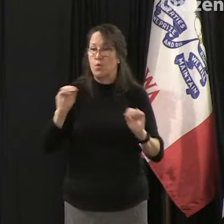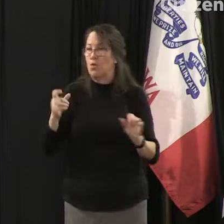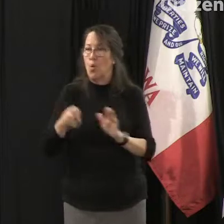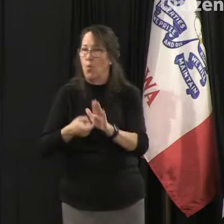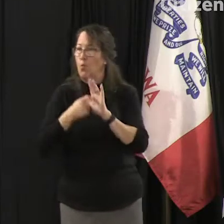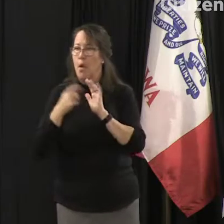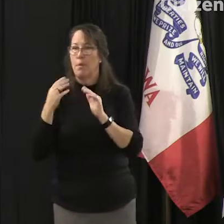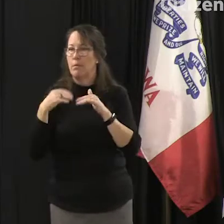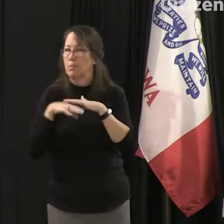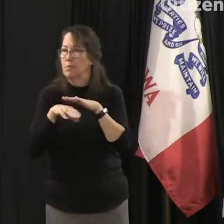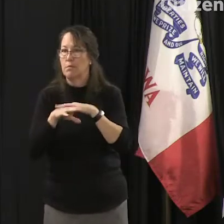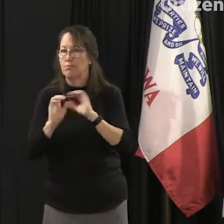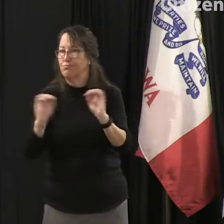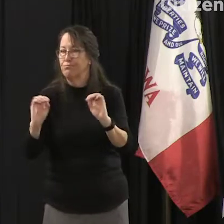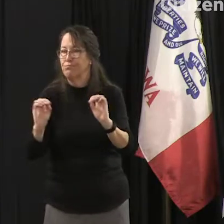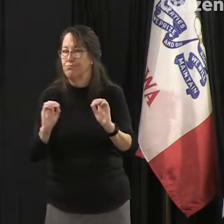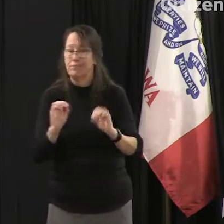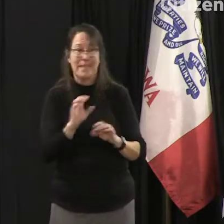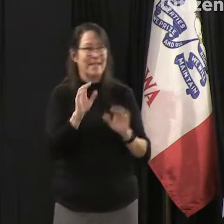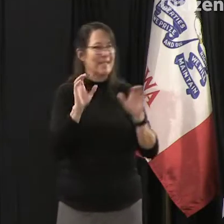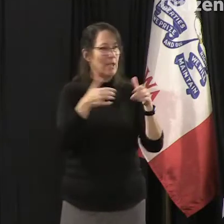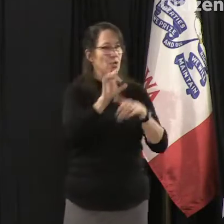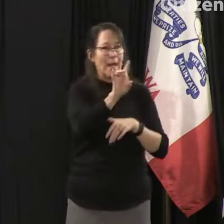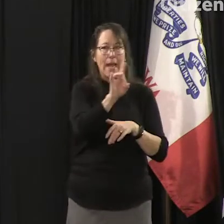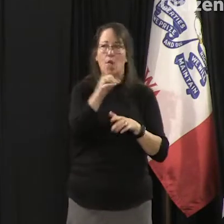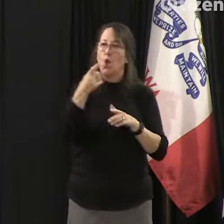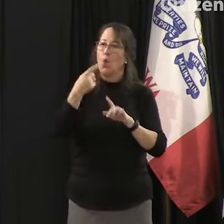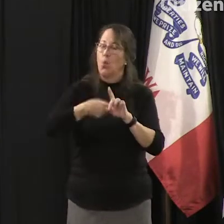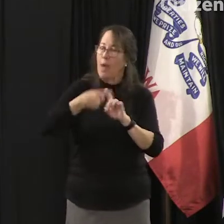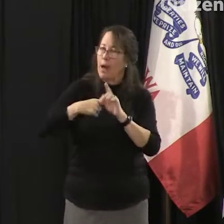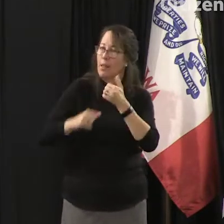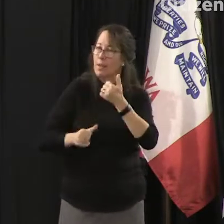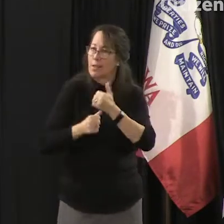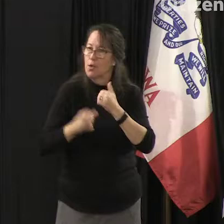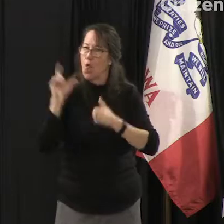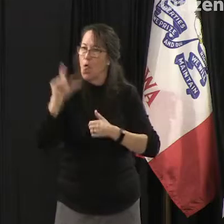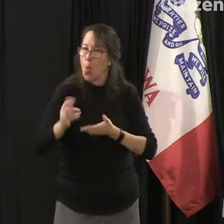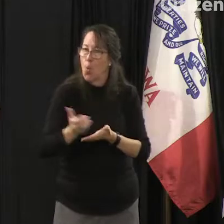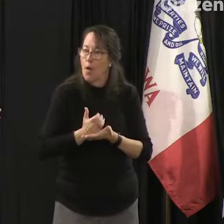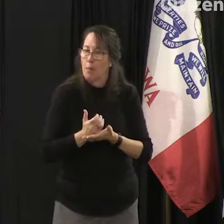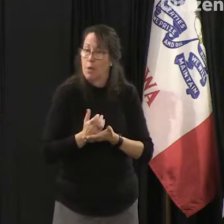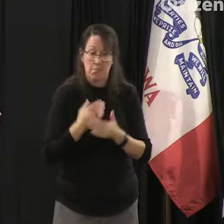for accessibility. Section 8 housing, rental assistance for low income.